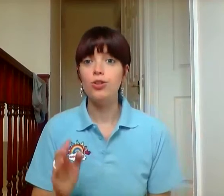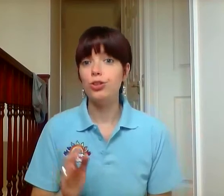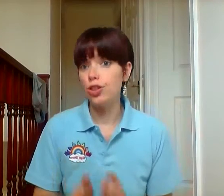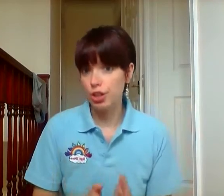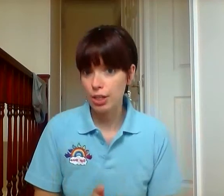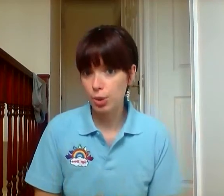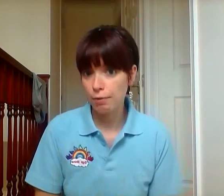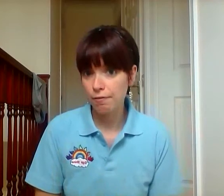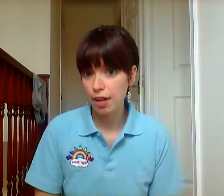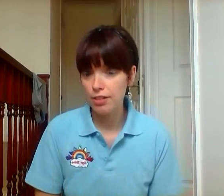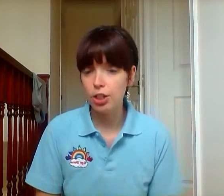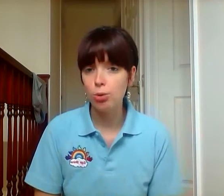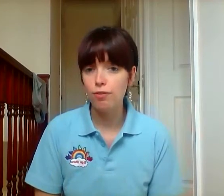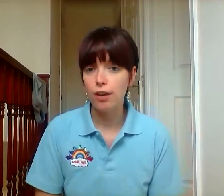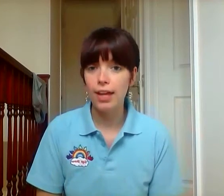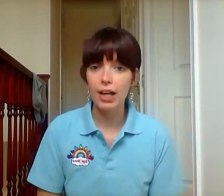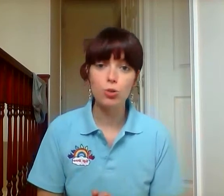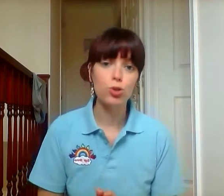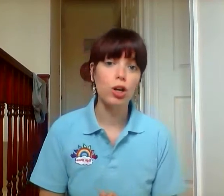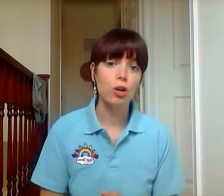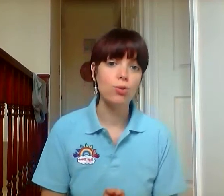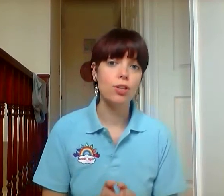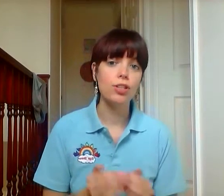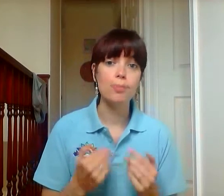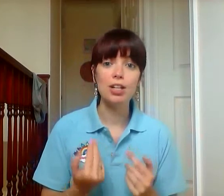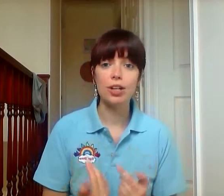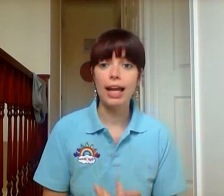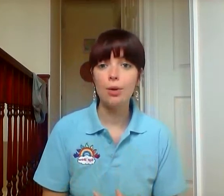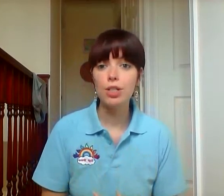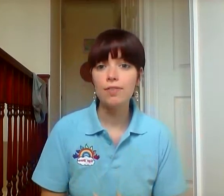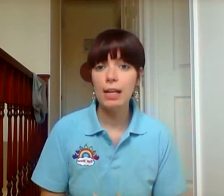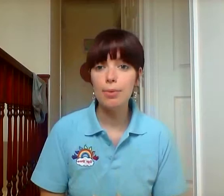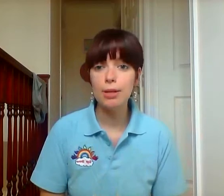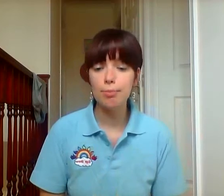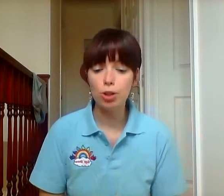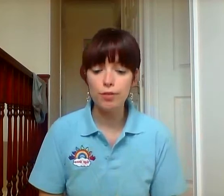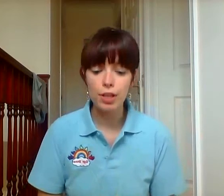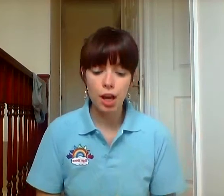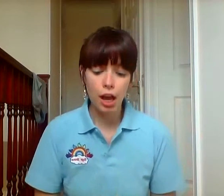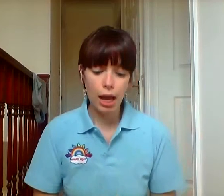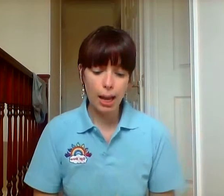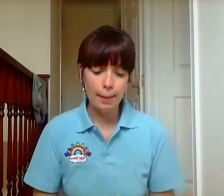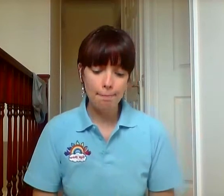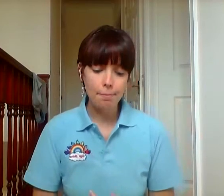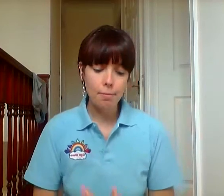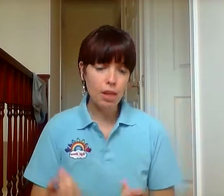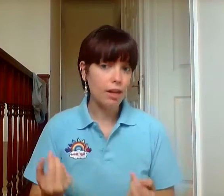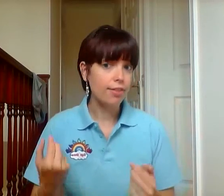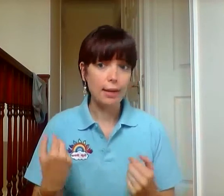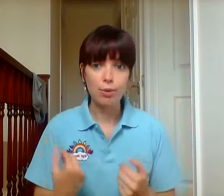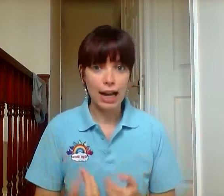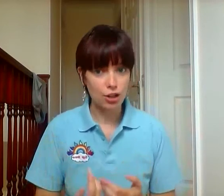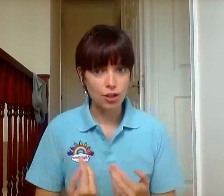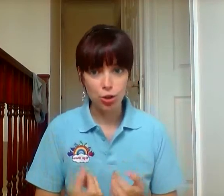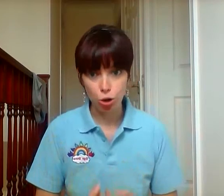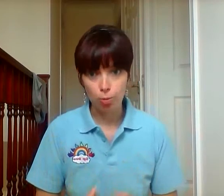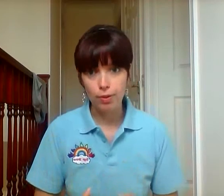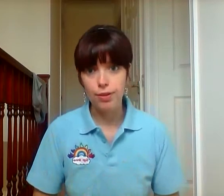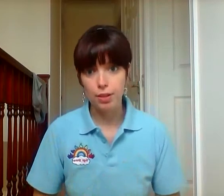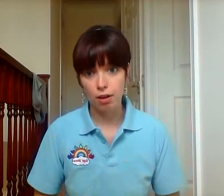The signs will come first, and you will find that as your child's speech and language development improves, they will naturally drop the